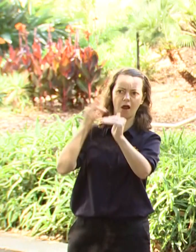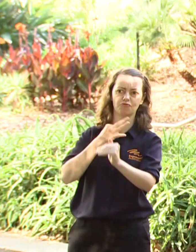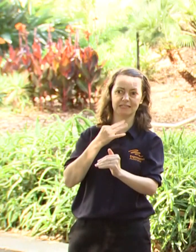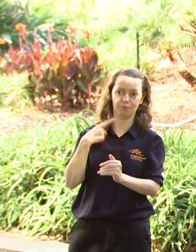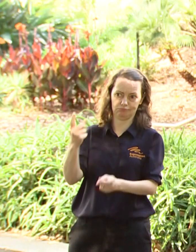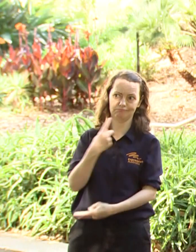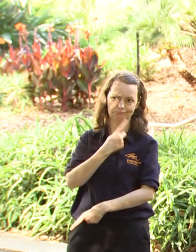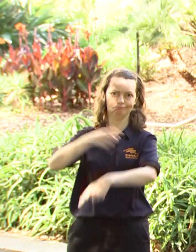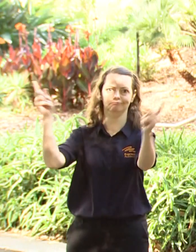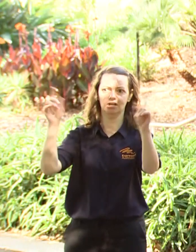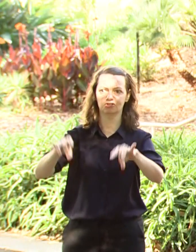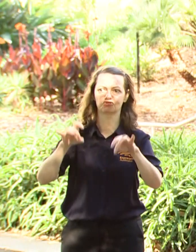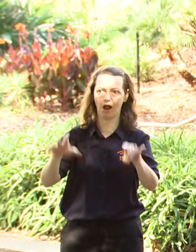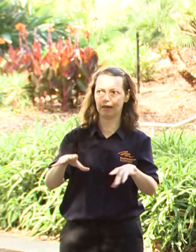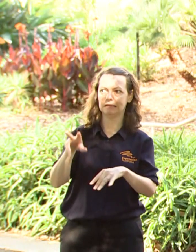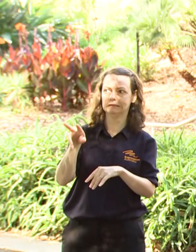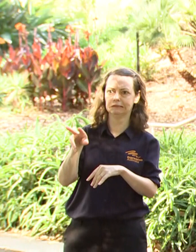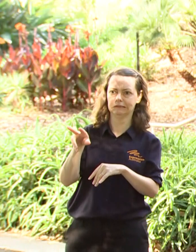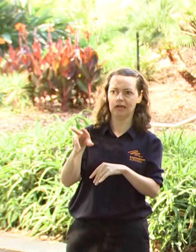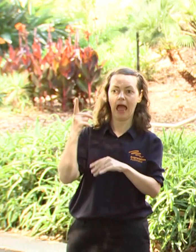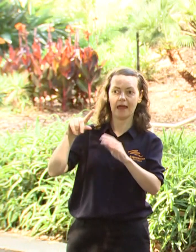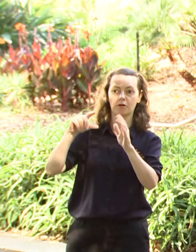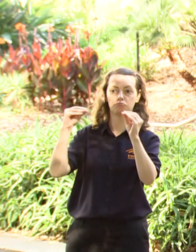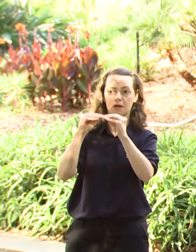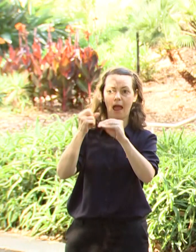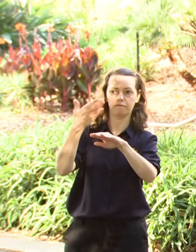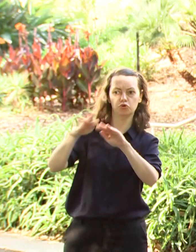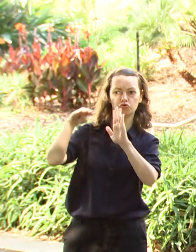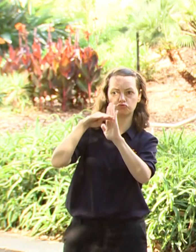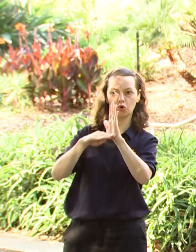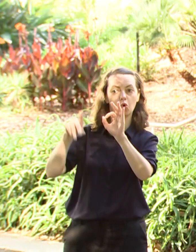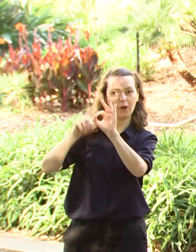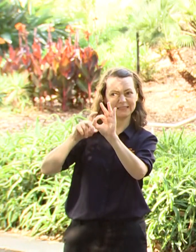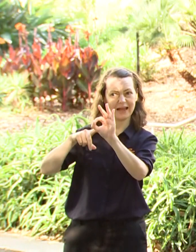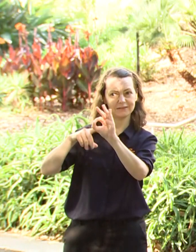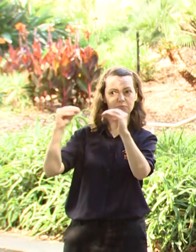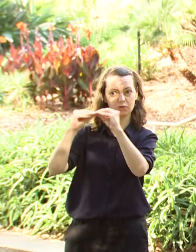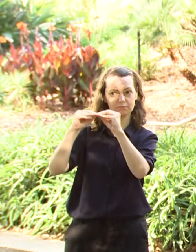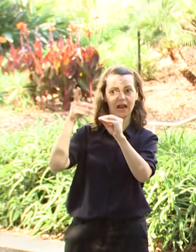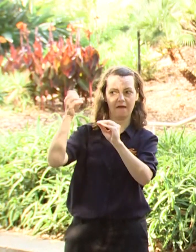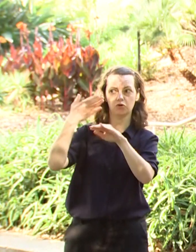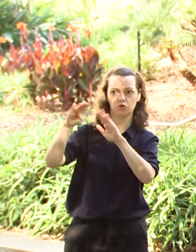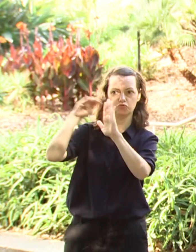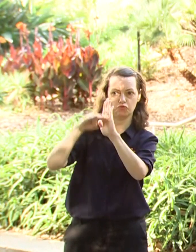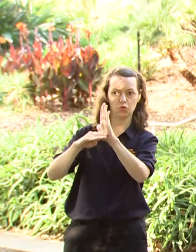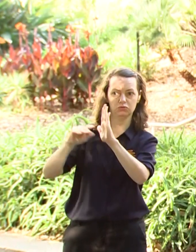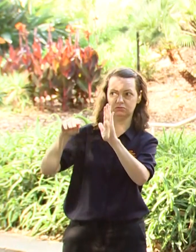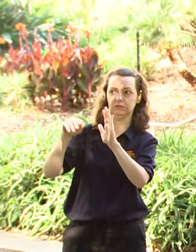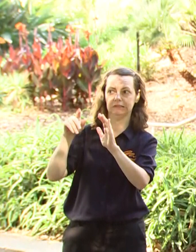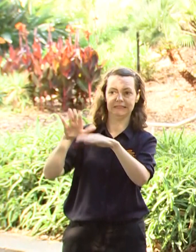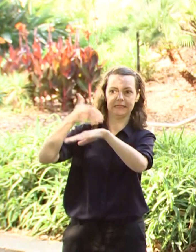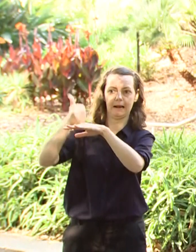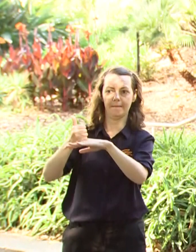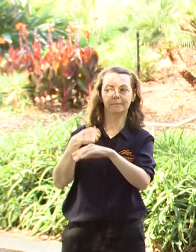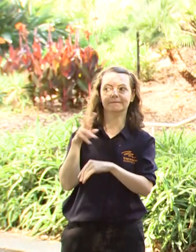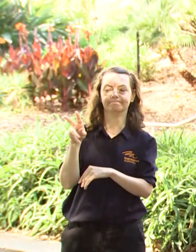to essentially go to 4 reasons to leave home for Greater Brisbane. So, rather than me expressing a preference, let's wait and get the public health advice. That'll